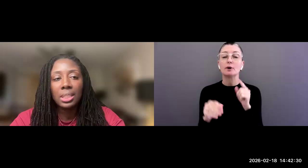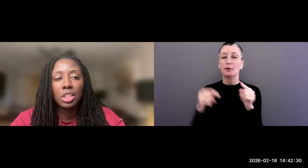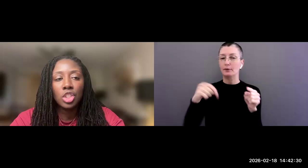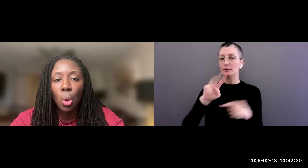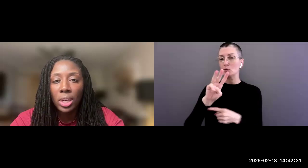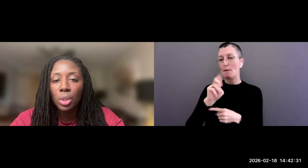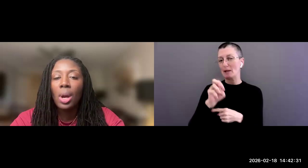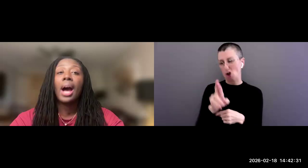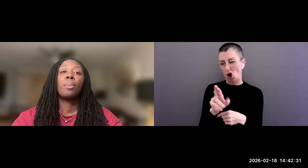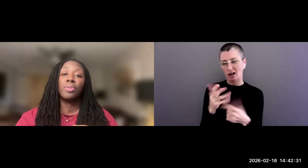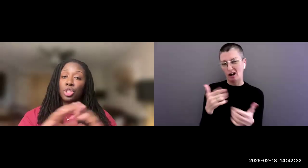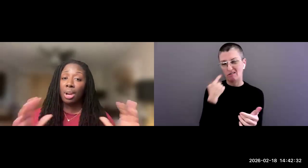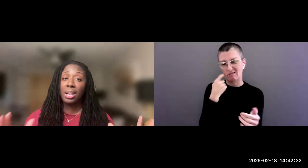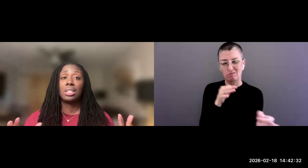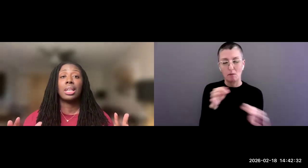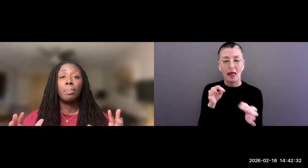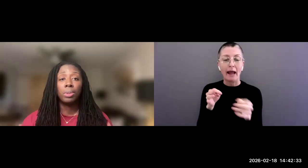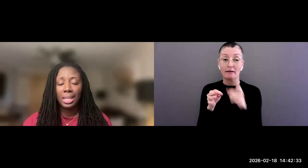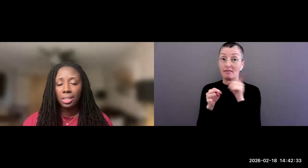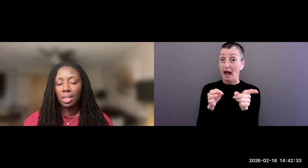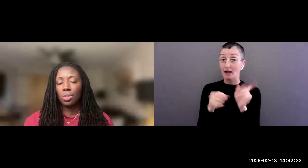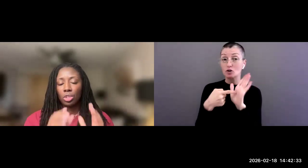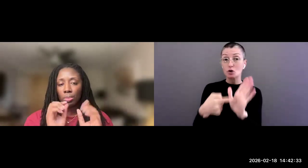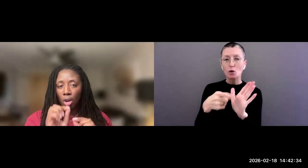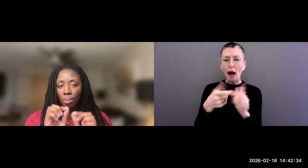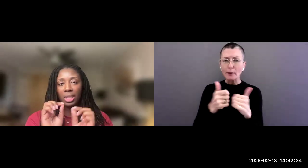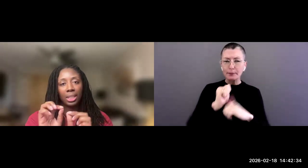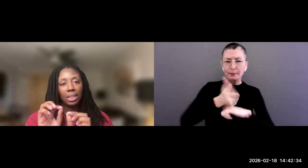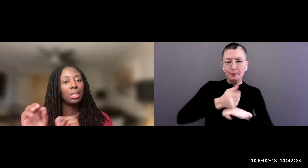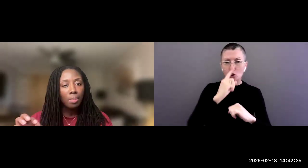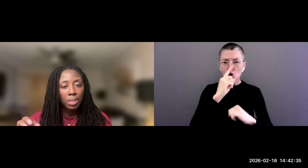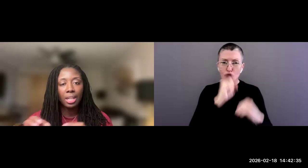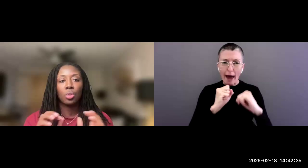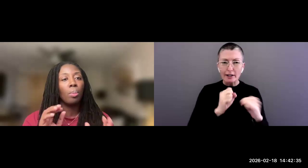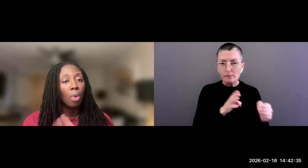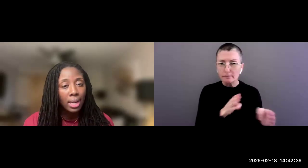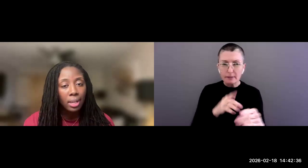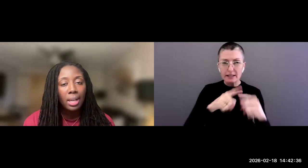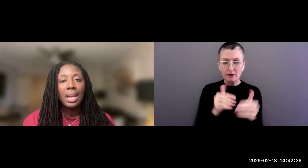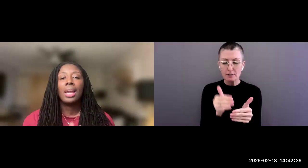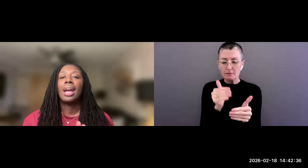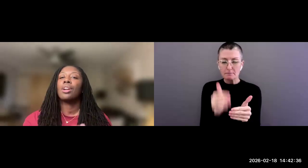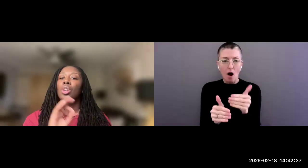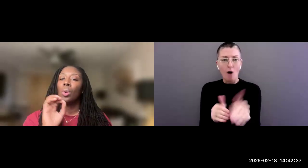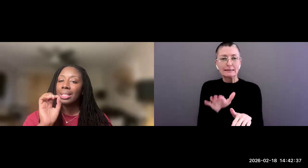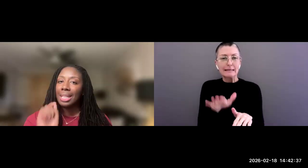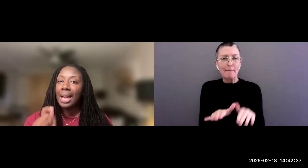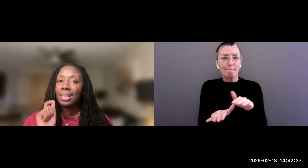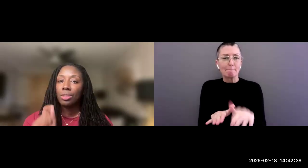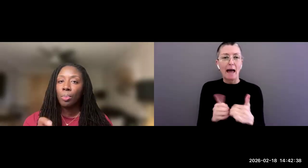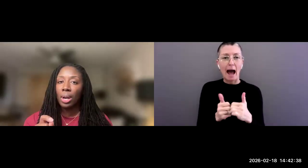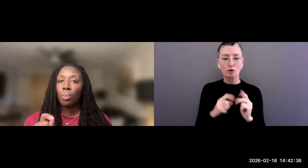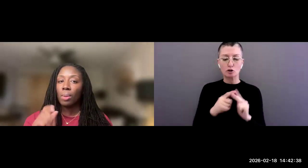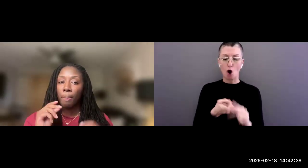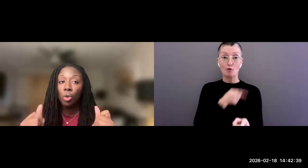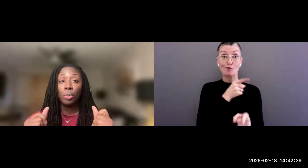it's basically showing you how to put the strategies in place in those small, meticulous steps, how to do them right, and how to know